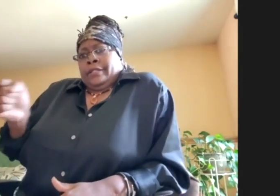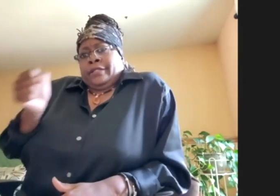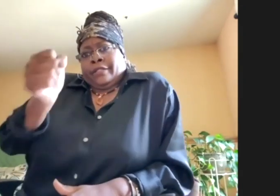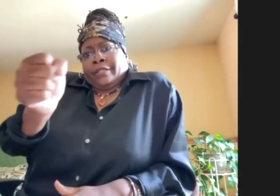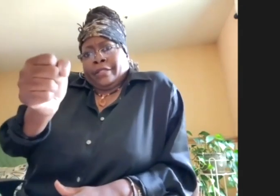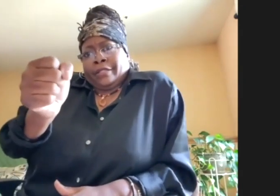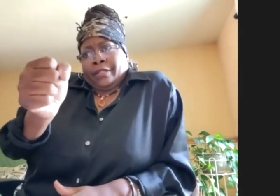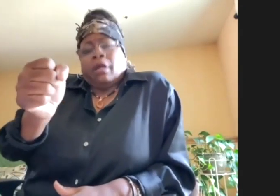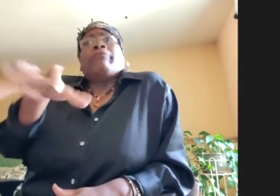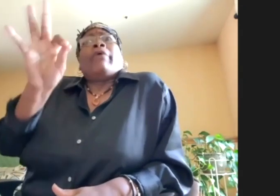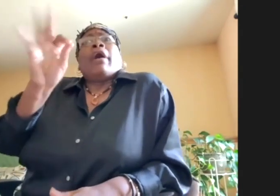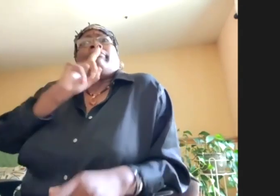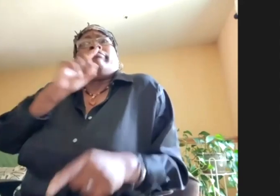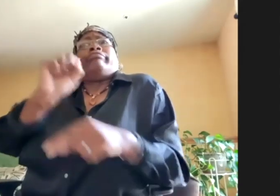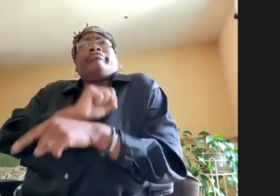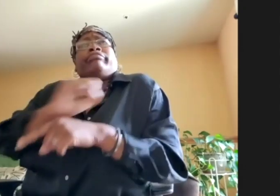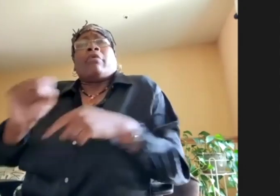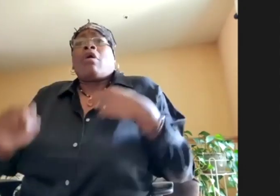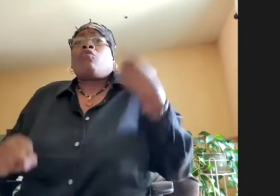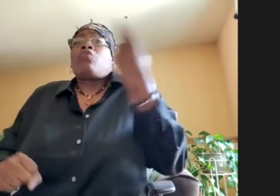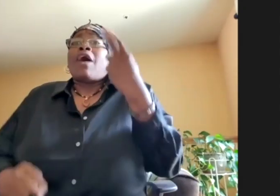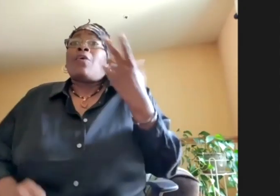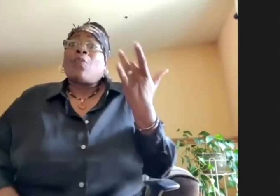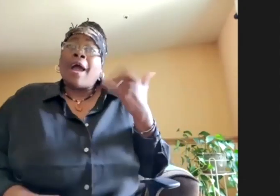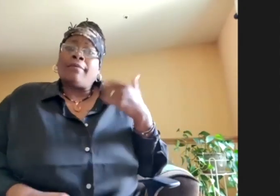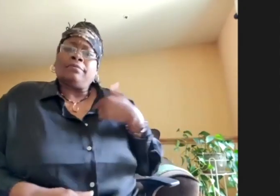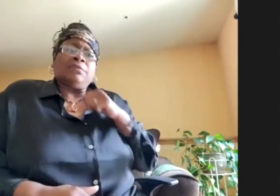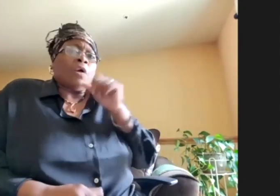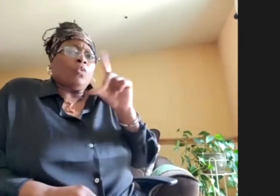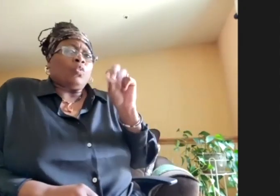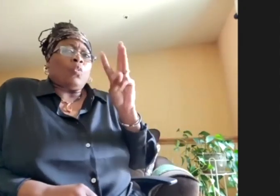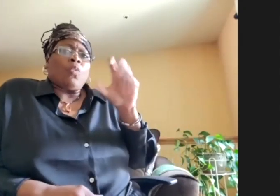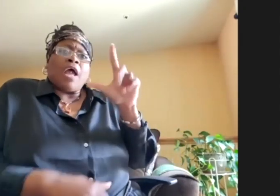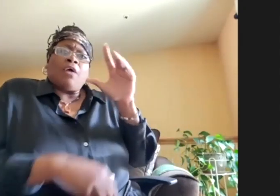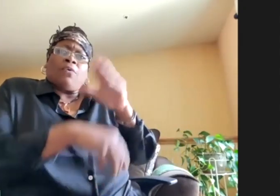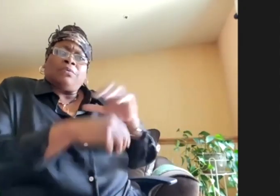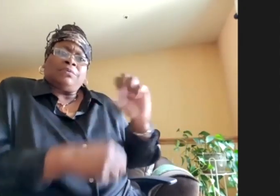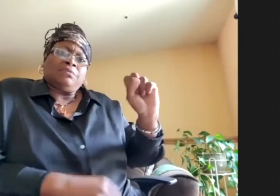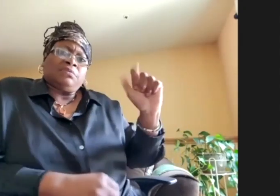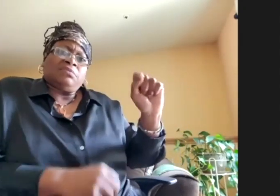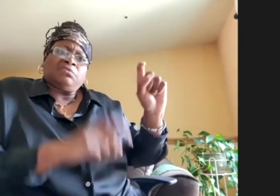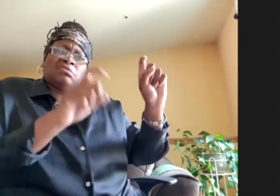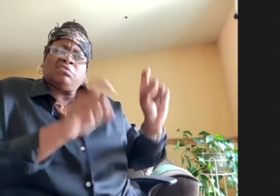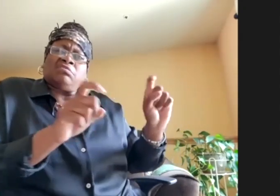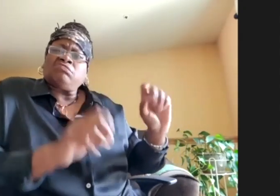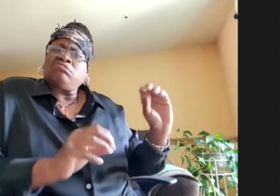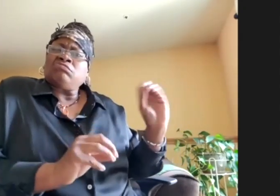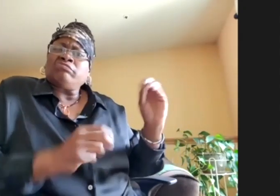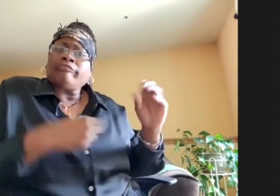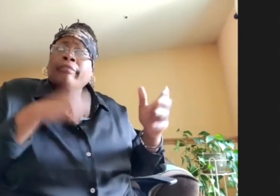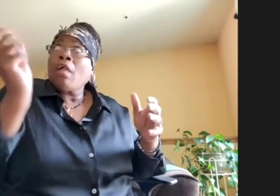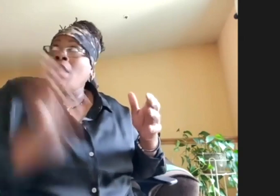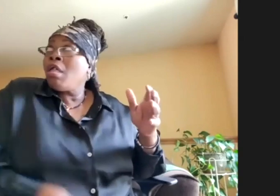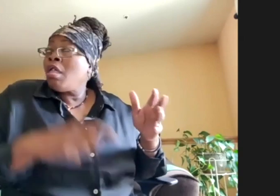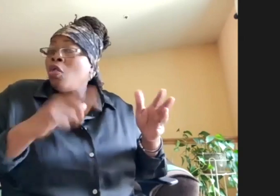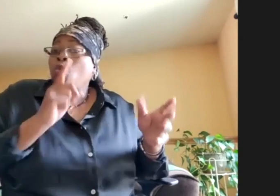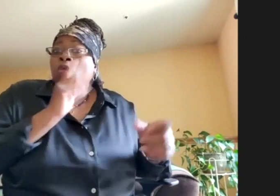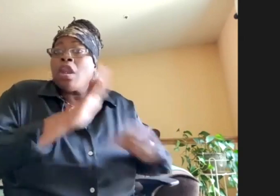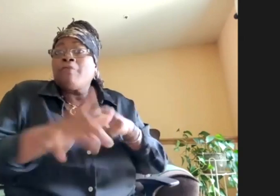If I would ask my teachers if I could have additional assignments, um, they wouldn't give them to me